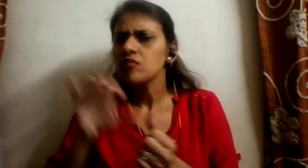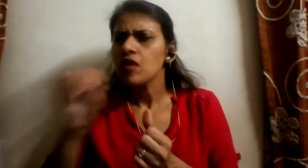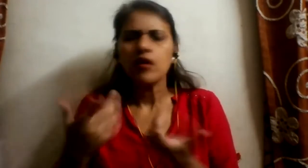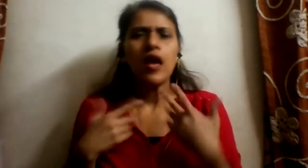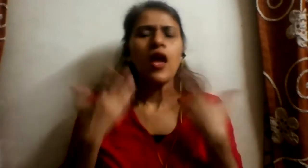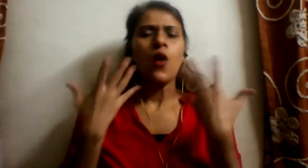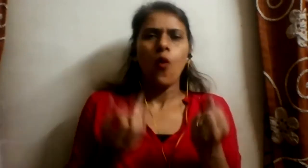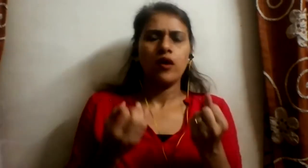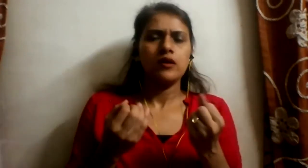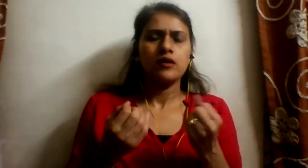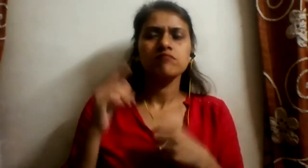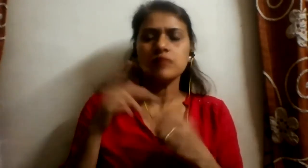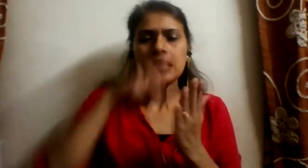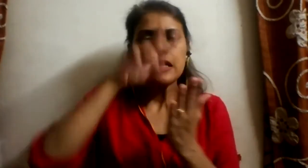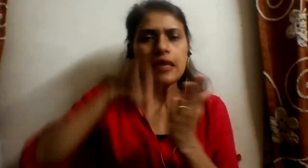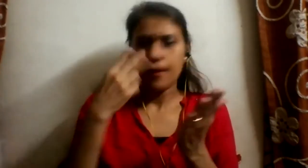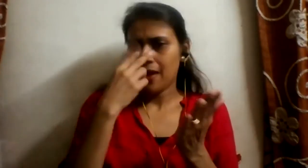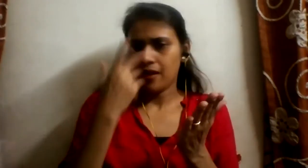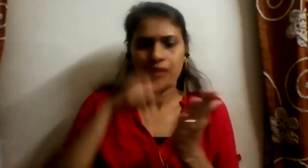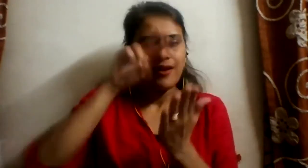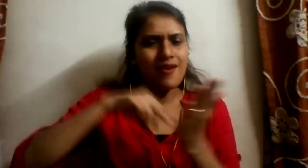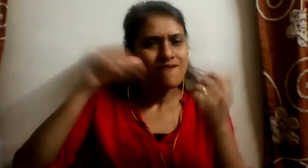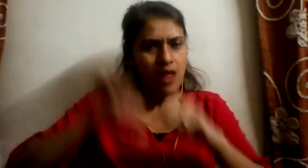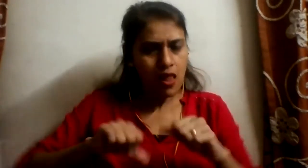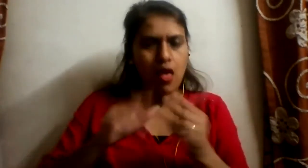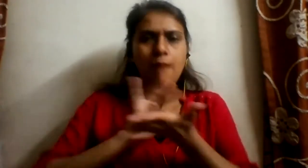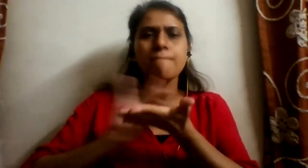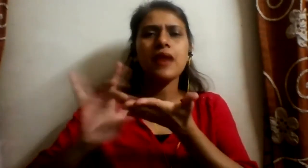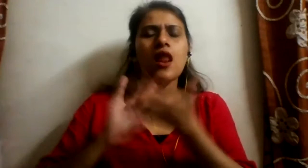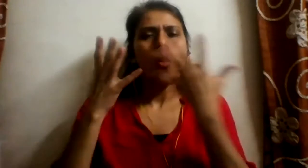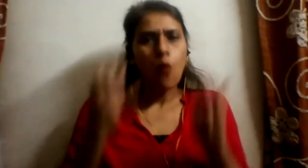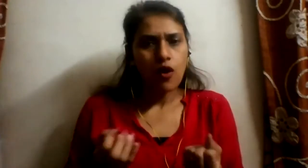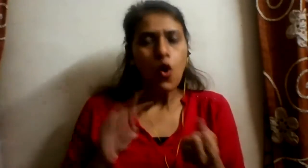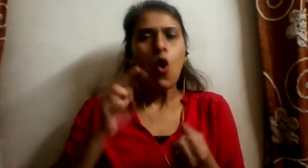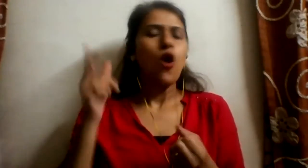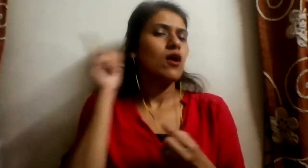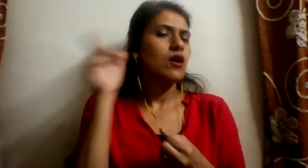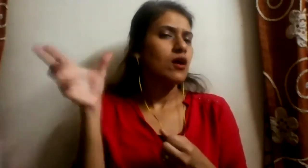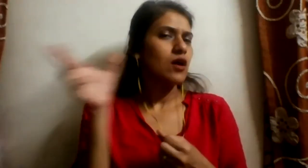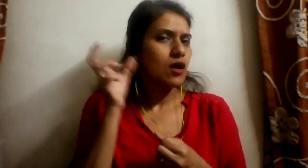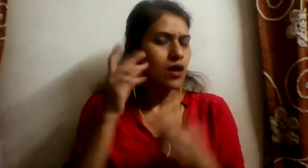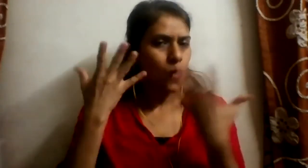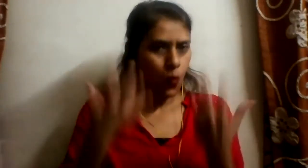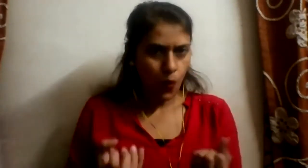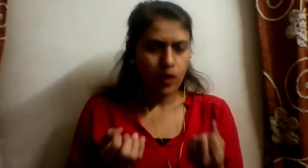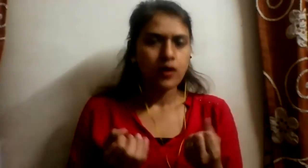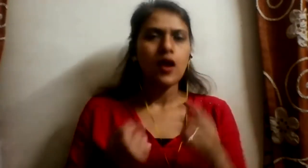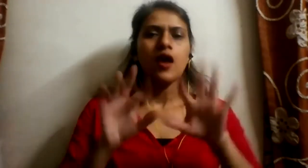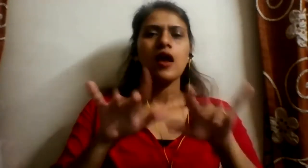copy. I should be able to get a braille copy. I should be able to get a accessible format of copy. So because